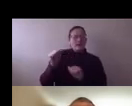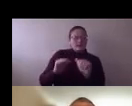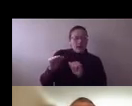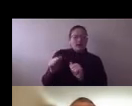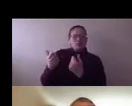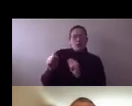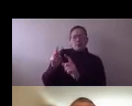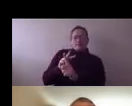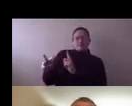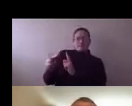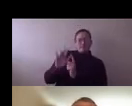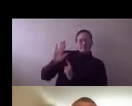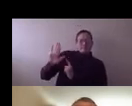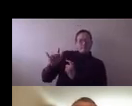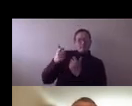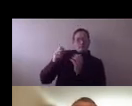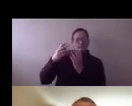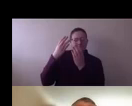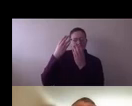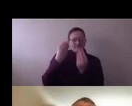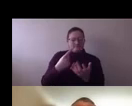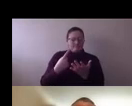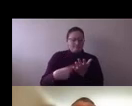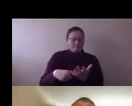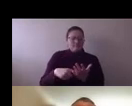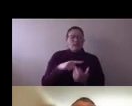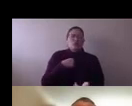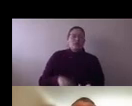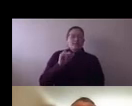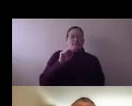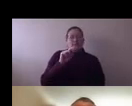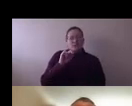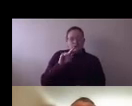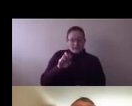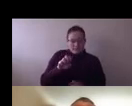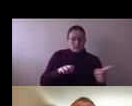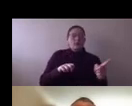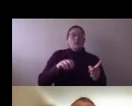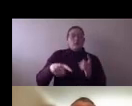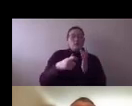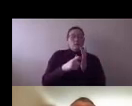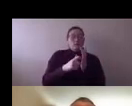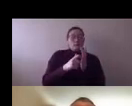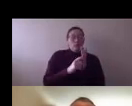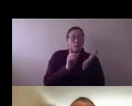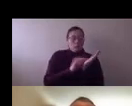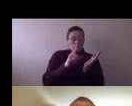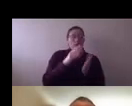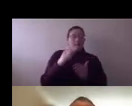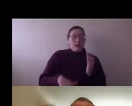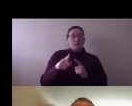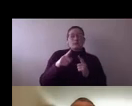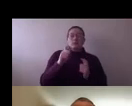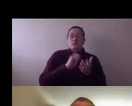of this China initiative. And in the end of the article, the author interviewed